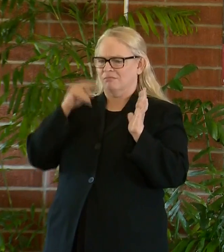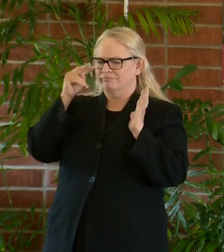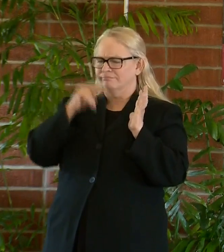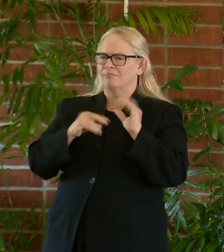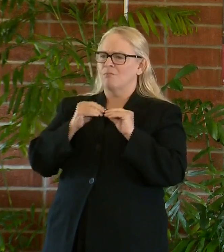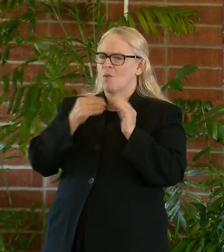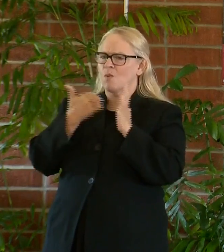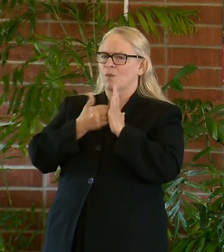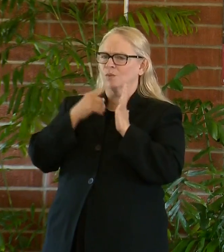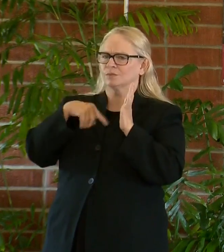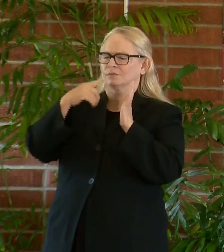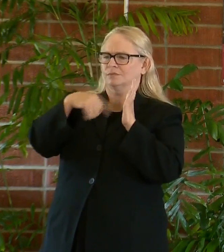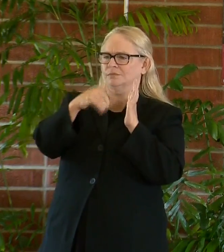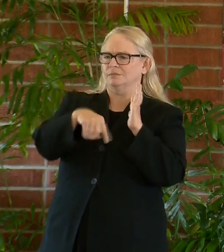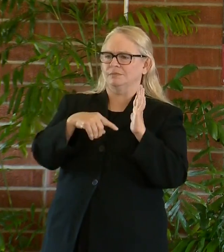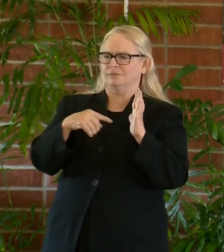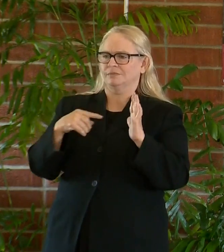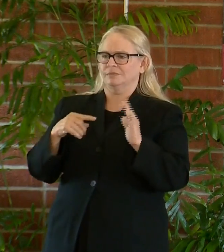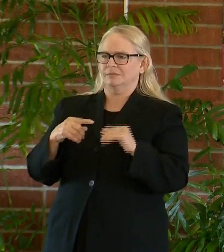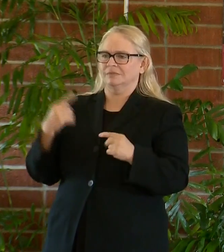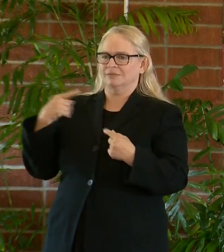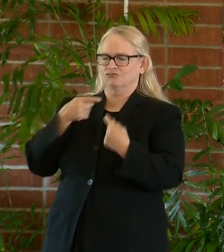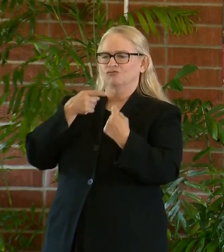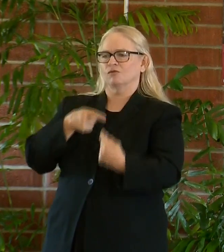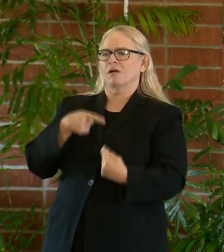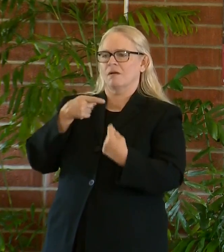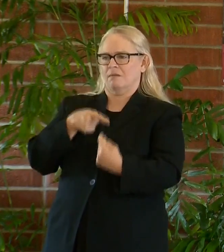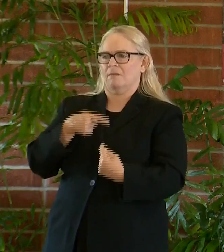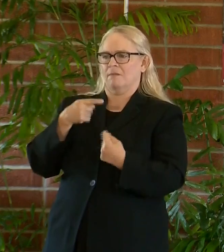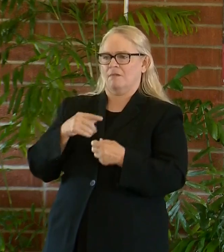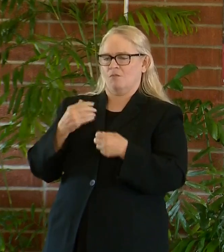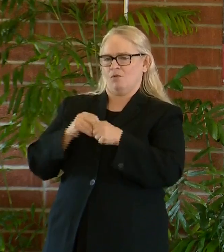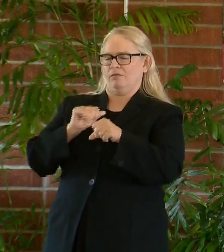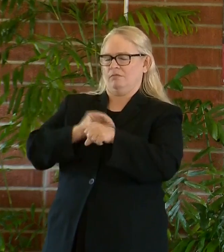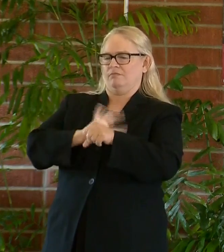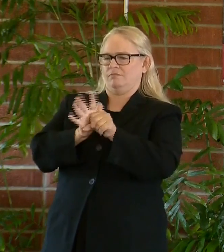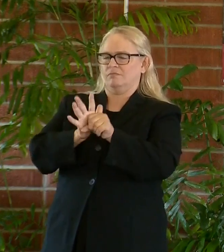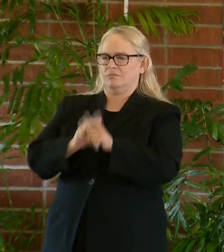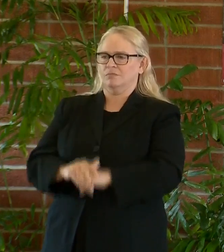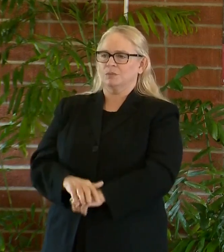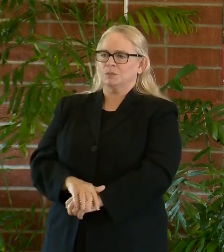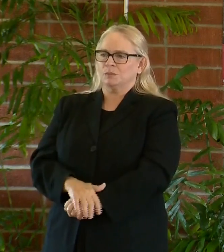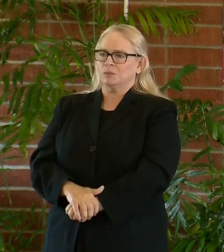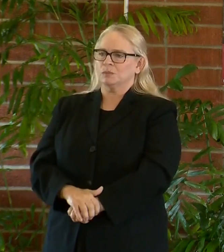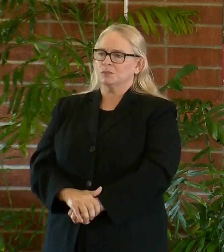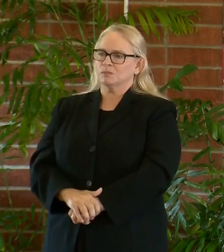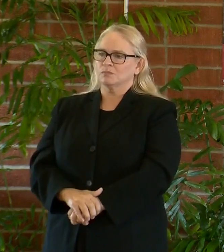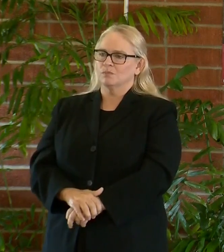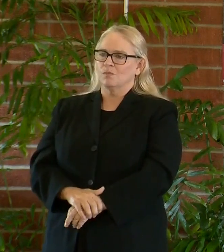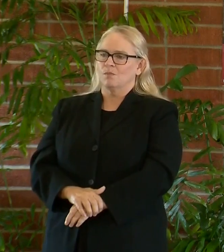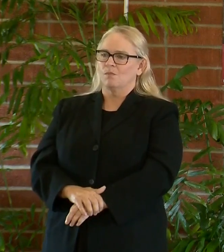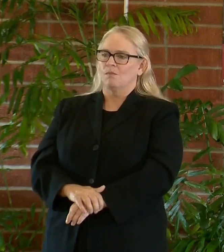those are rather cohort of counties that are on that list that are getting most support in terms of targeted